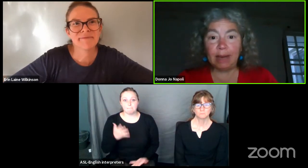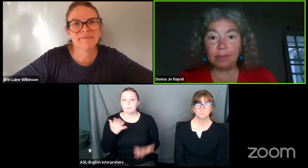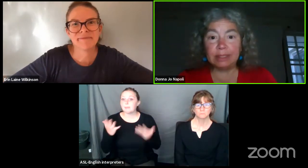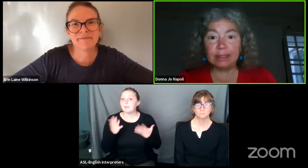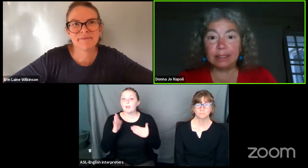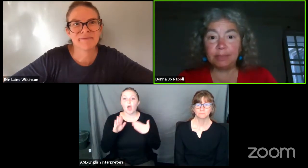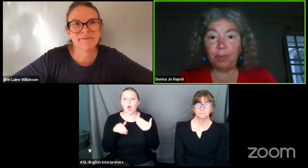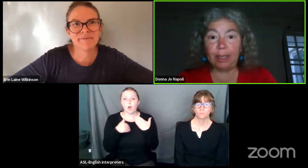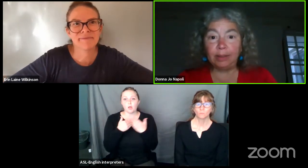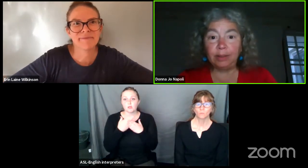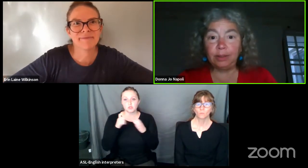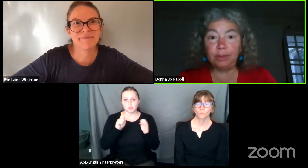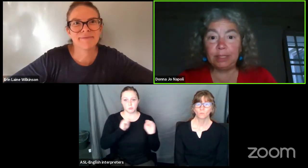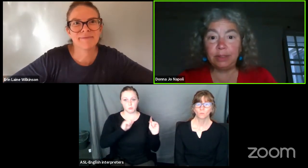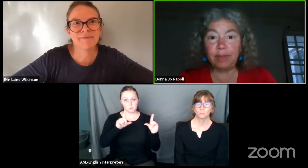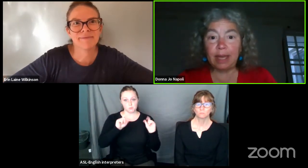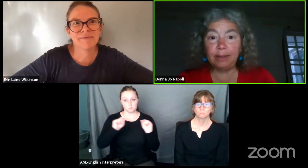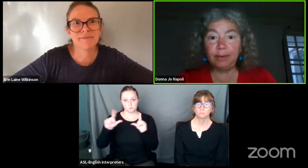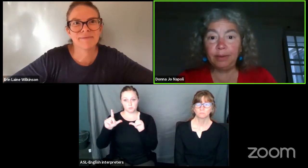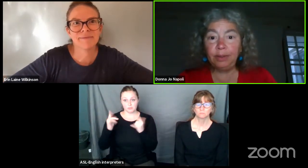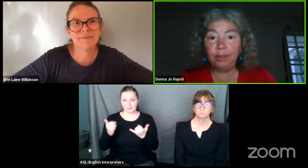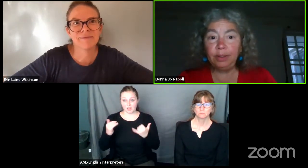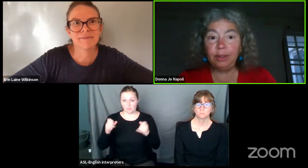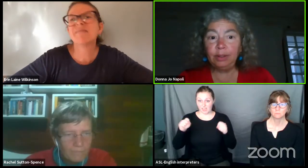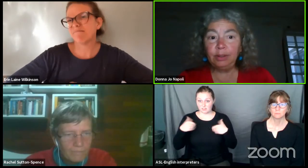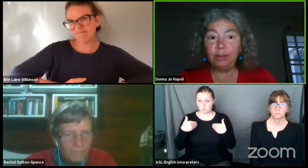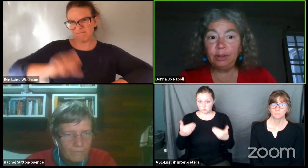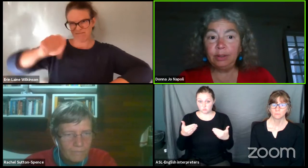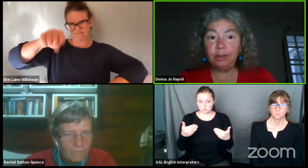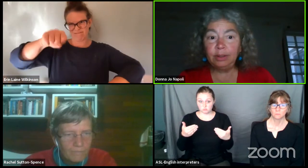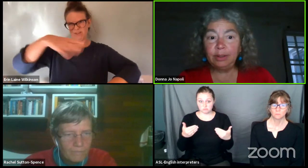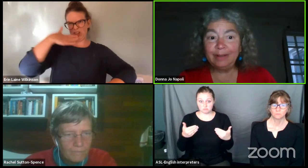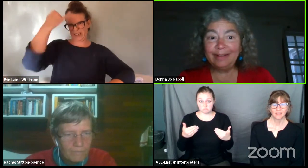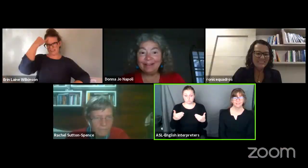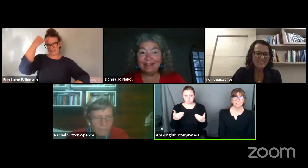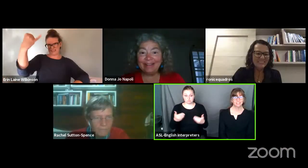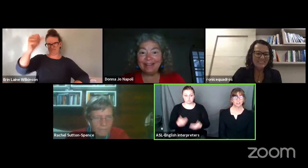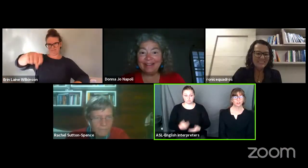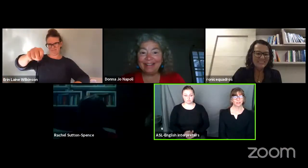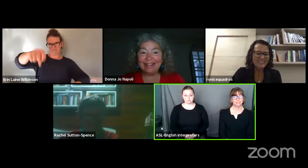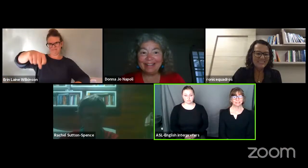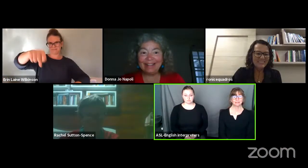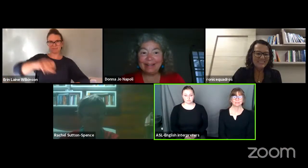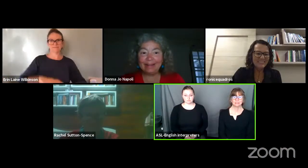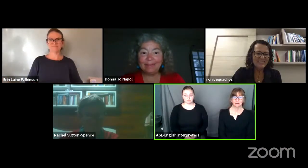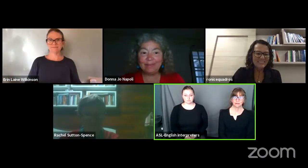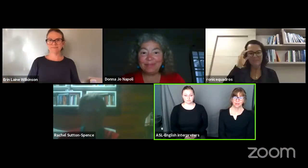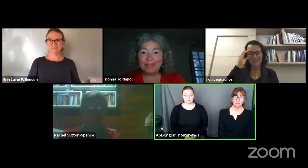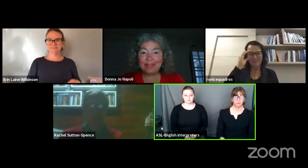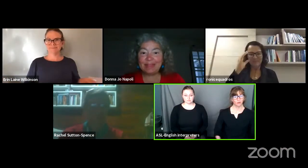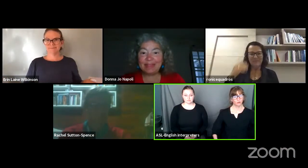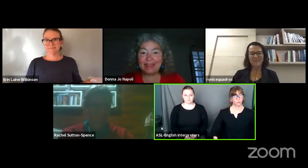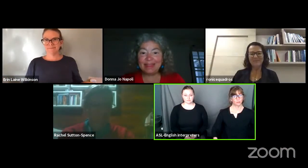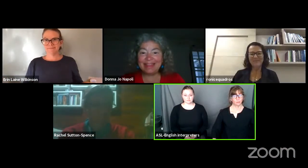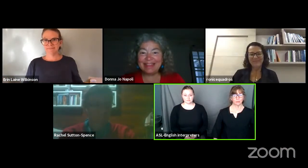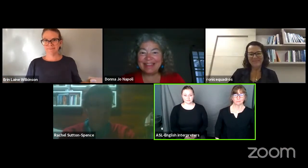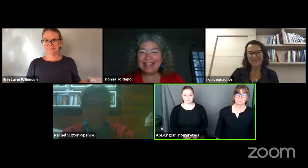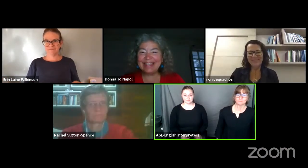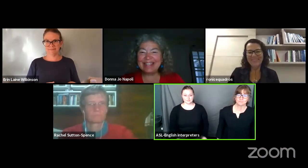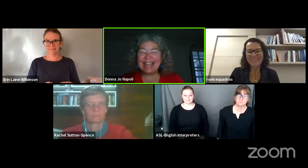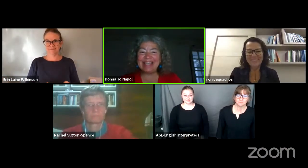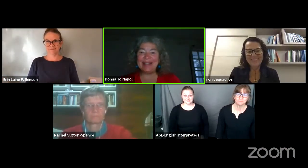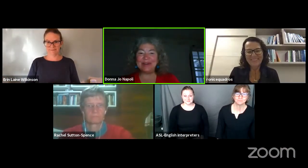should open their cameras at this point. Could we do that? Yeah, I think that's a good idea, says Erin. I think we all should be